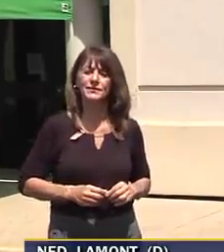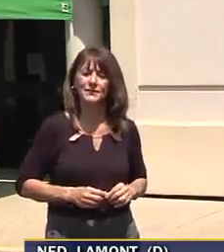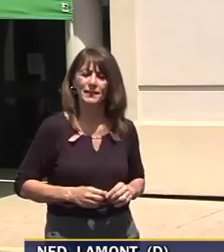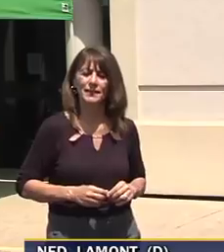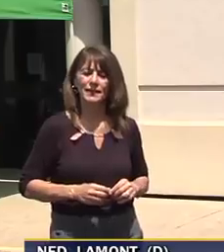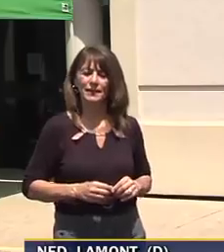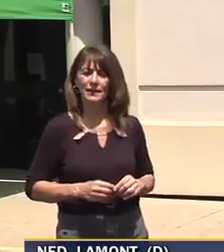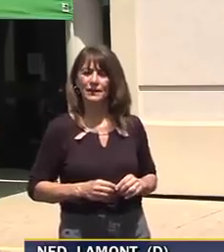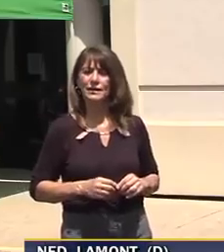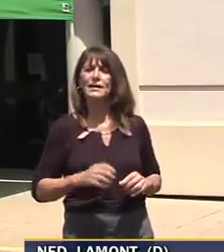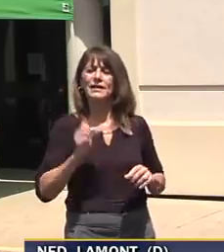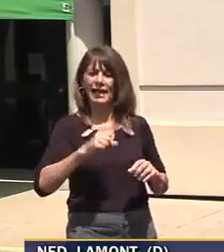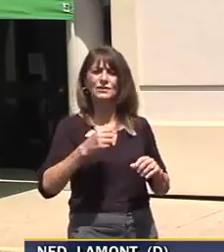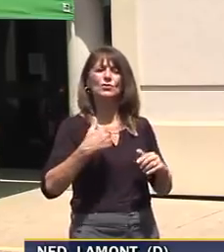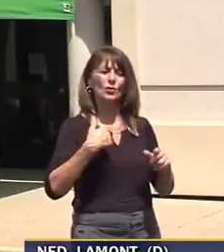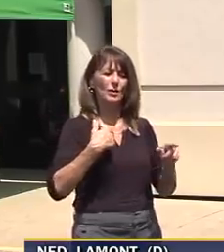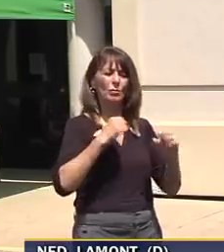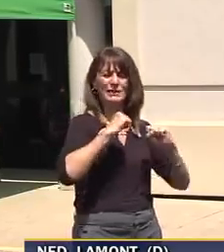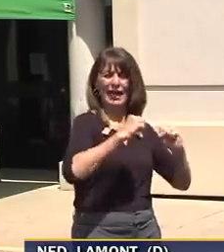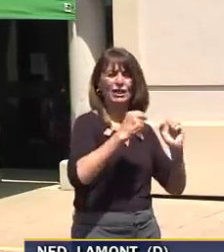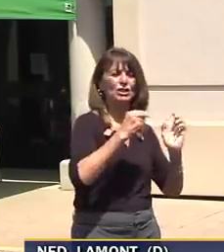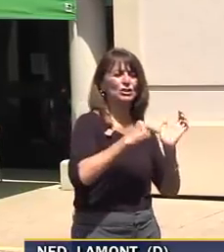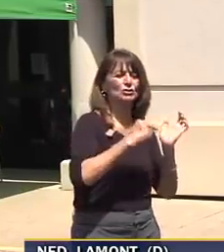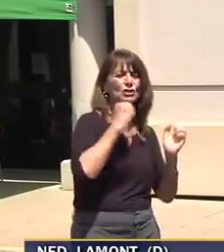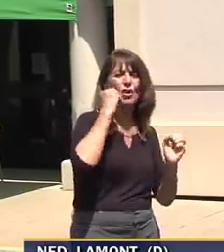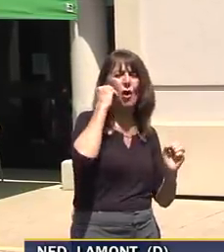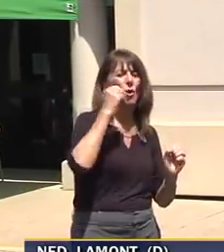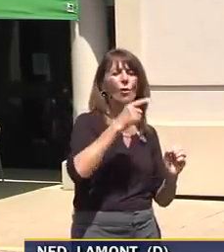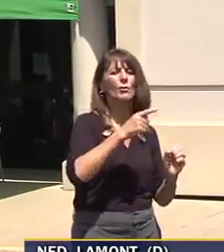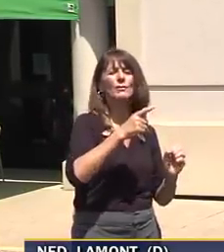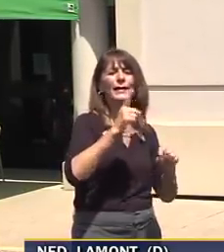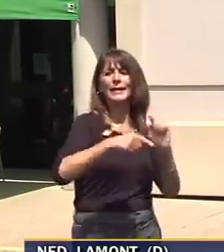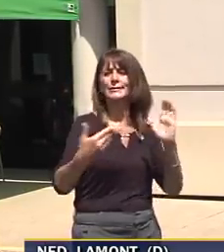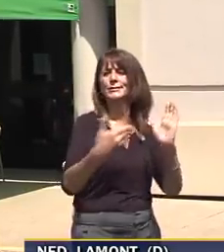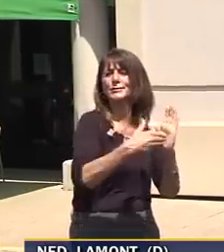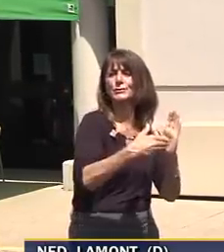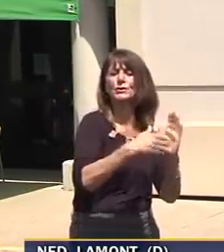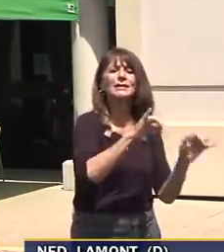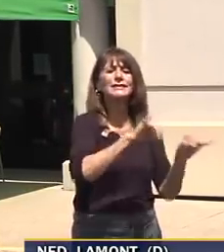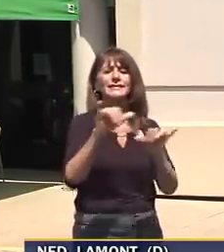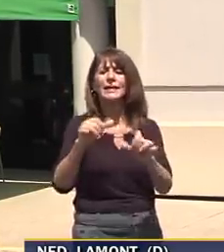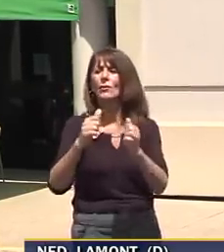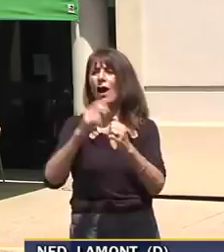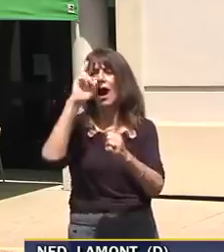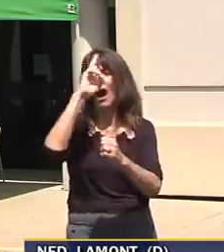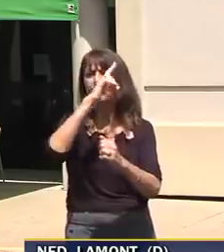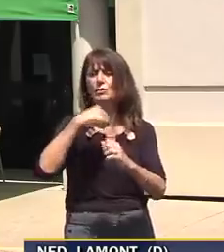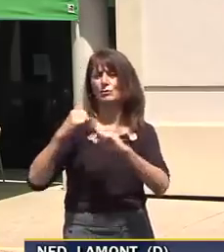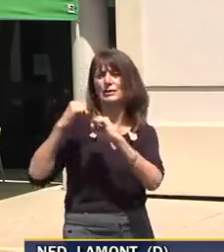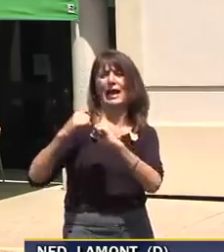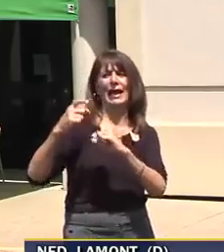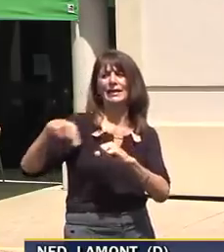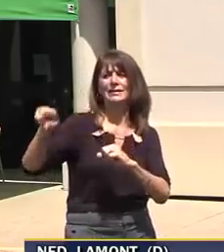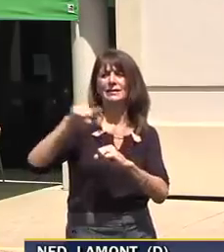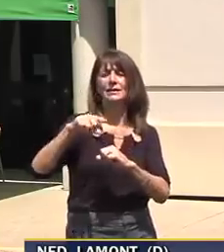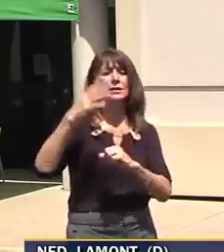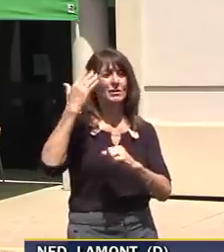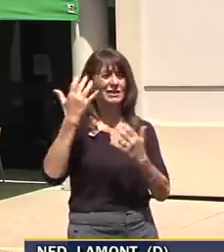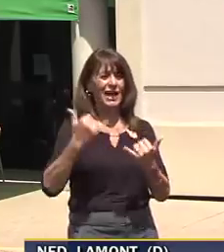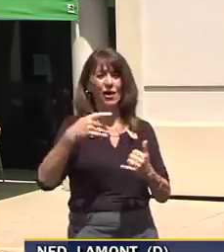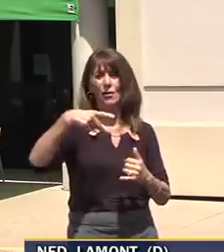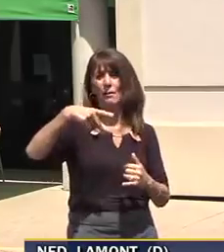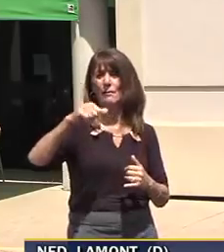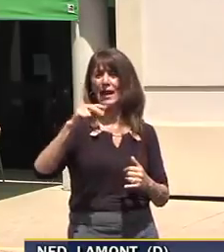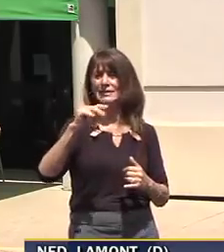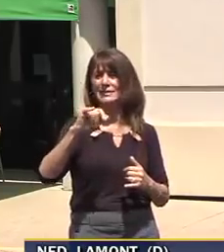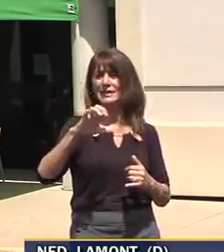give them a protection from lawsuits going back, I think, a couple of months. We did the same thing for the hospitals. As you know, with the pandemic crashing